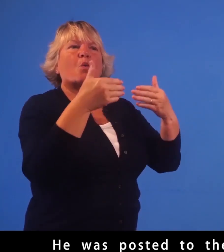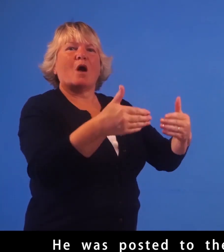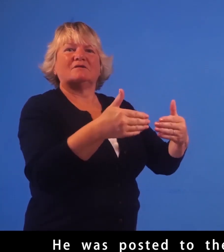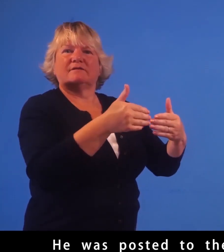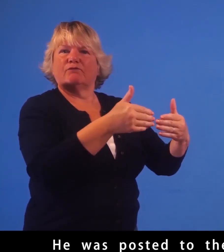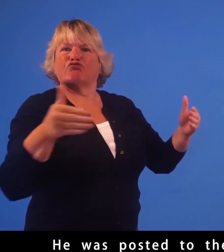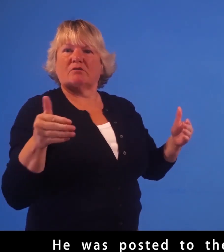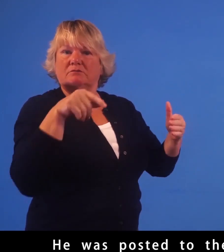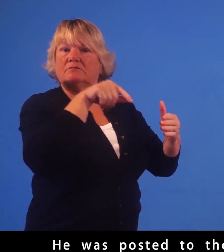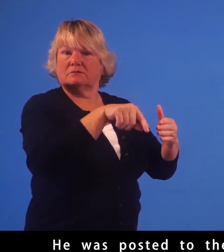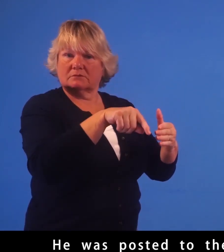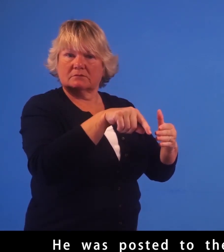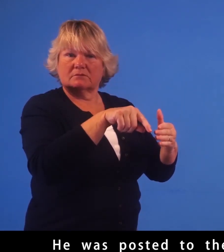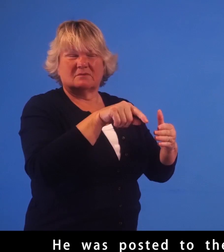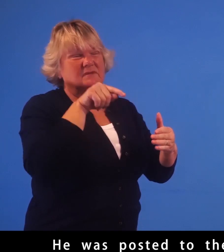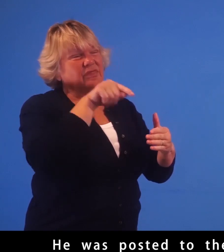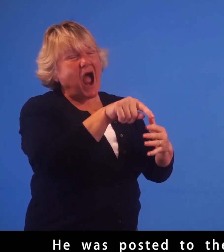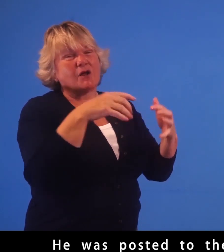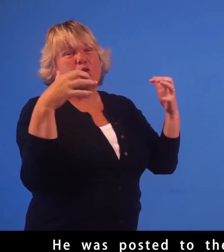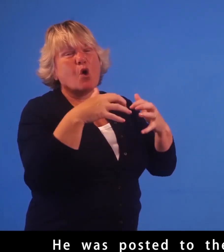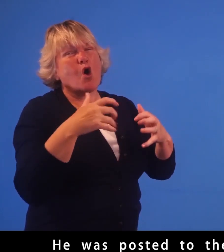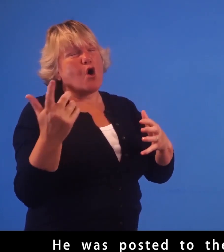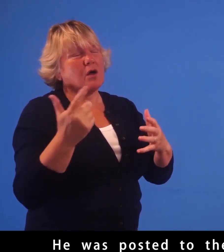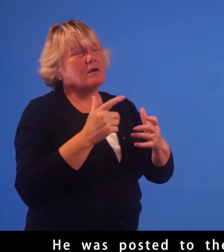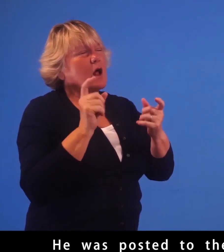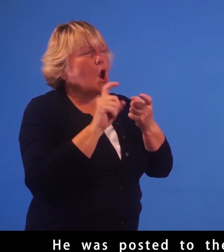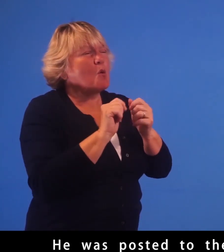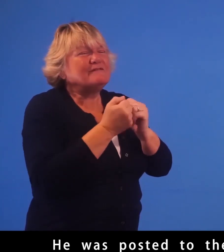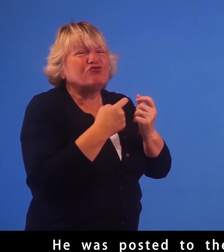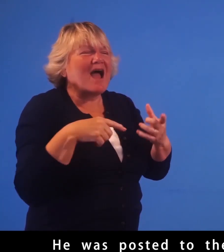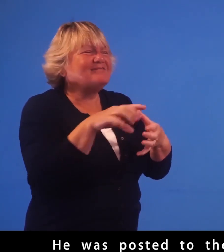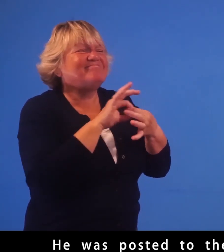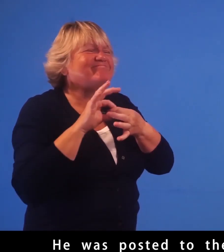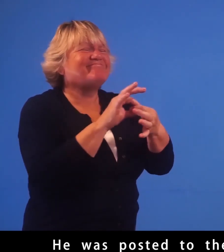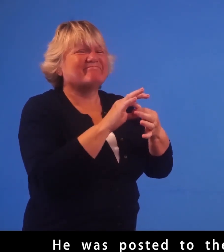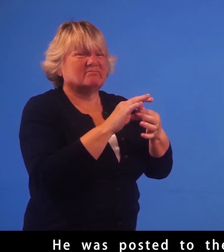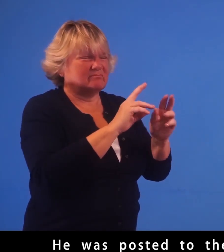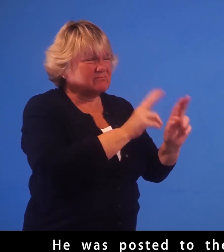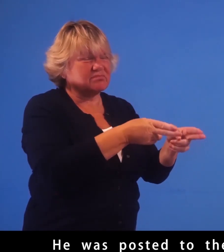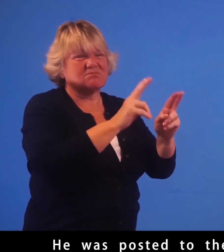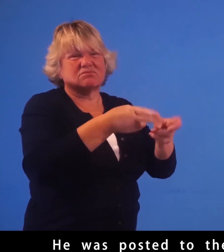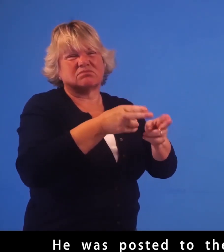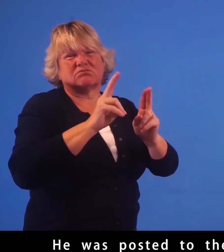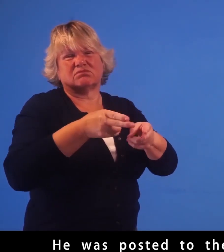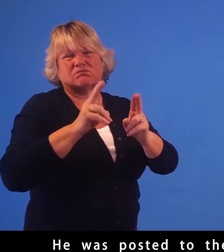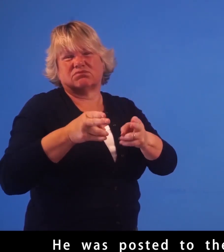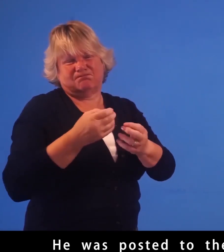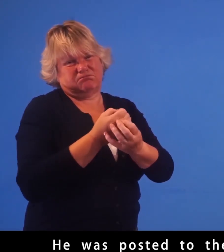He was posted to the Western Front and lost a number of close friends in the conflict.